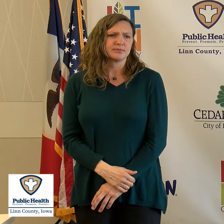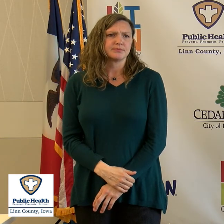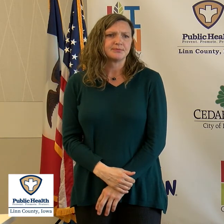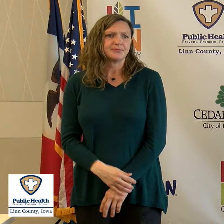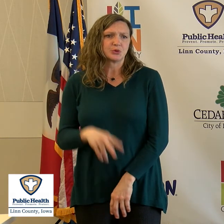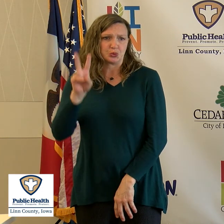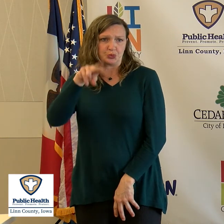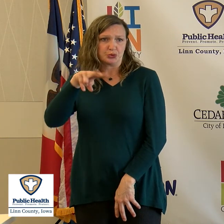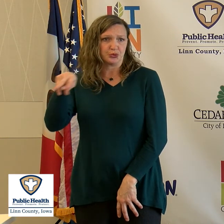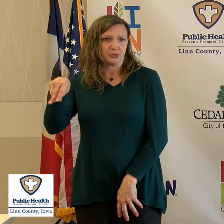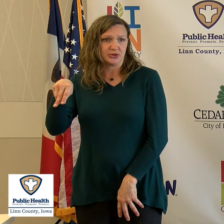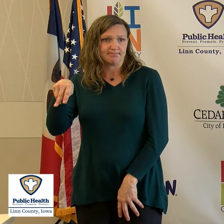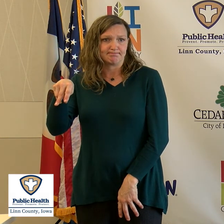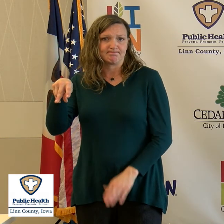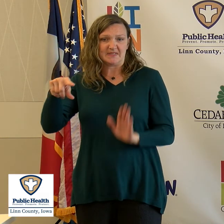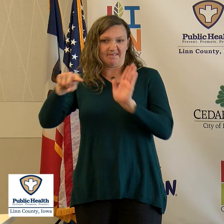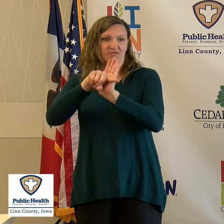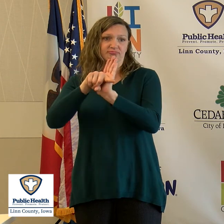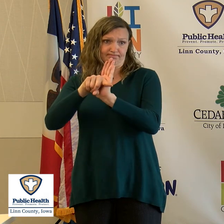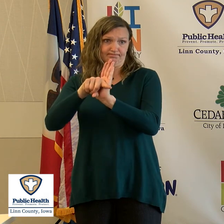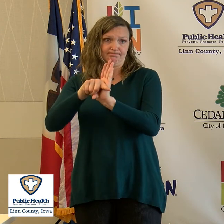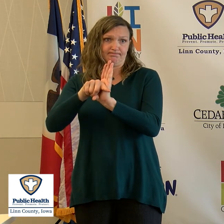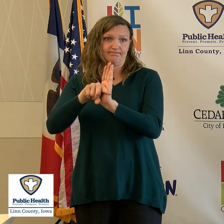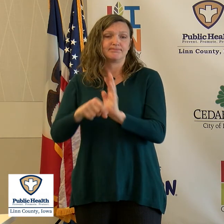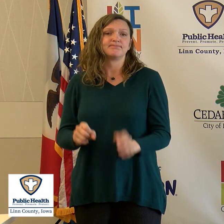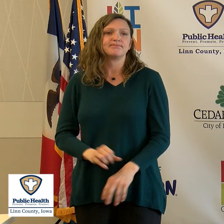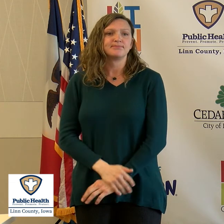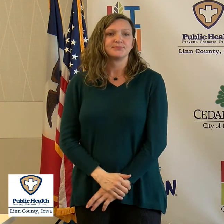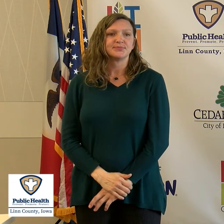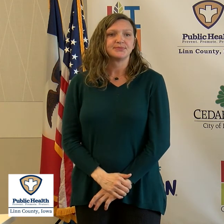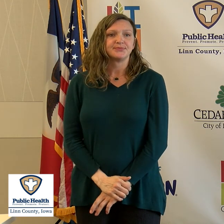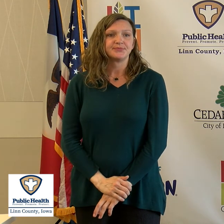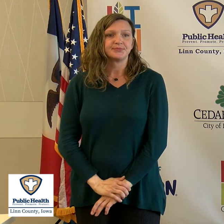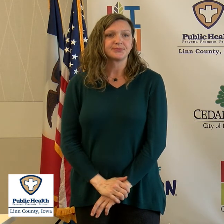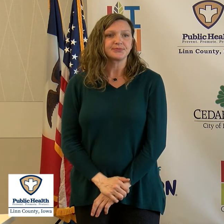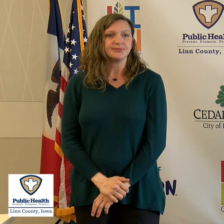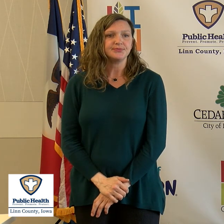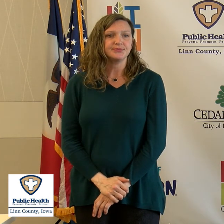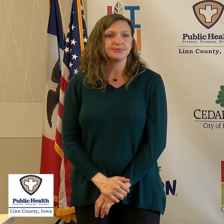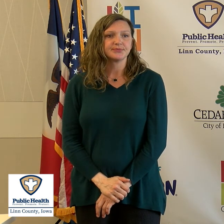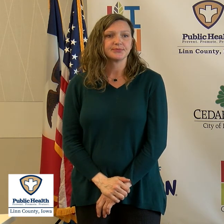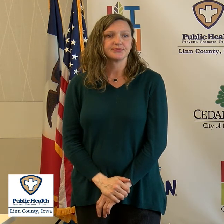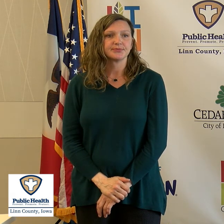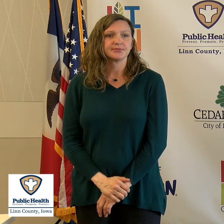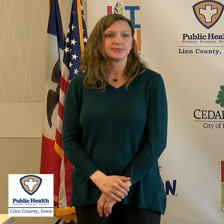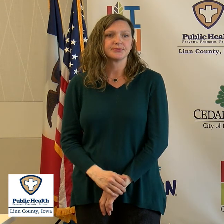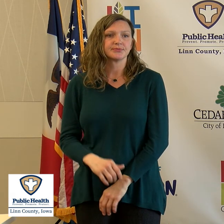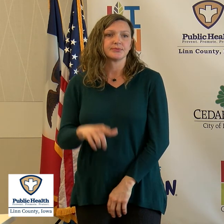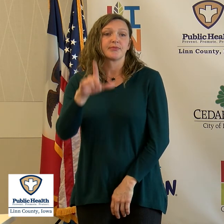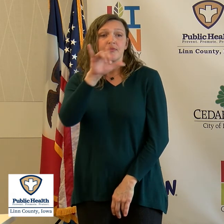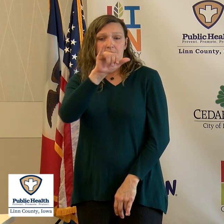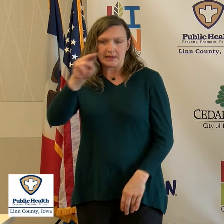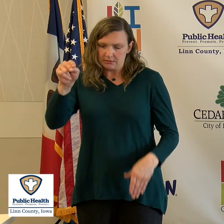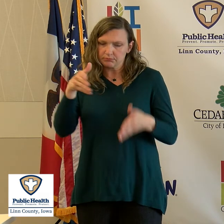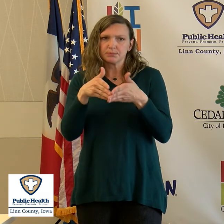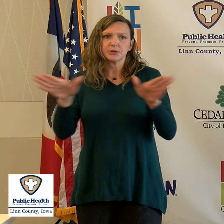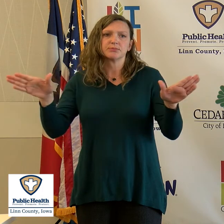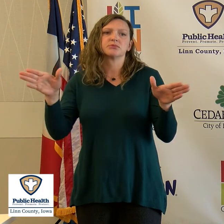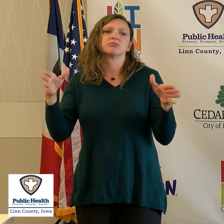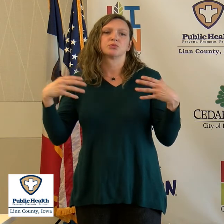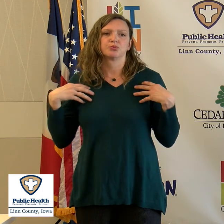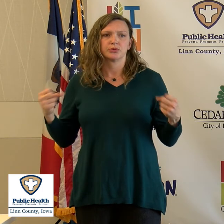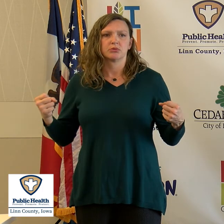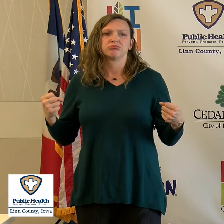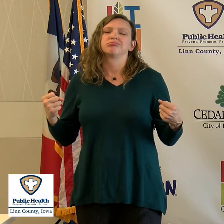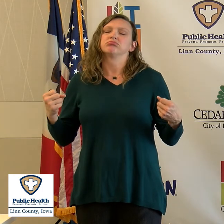have tested negative for COVID-19. Linn County Public Health will continue to work with both of